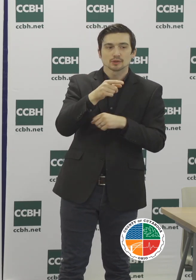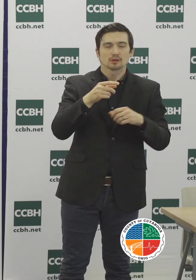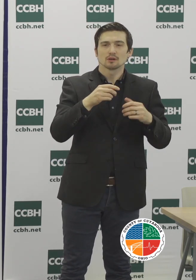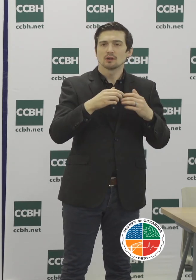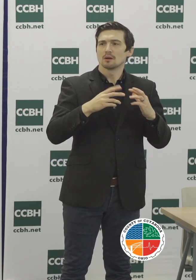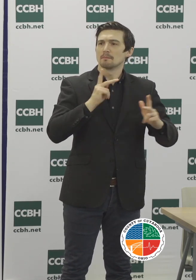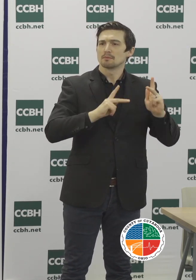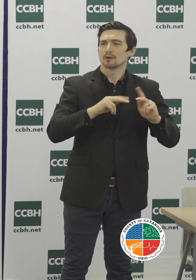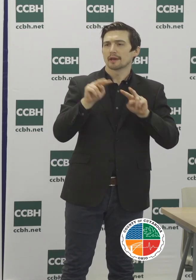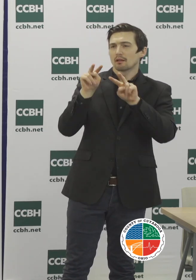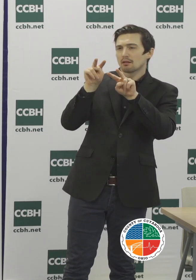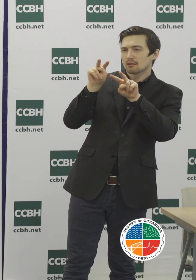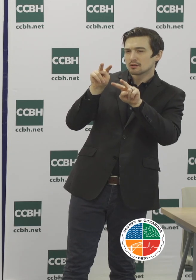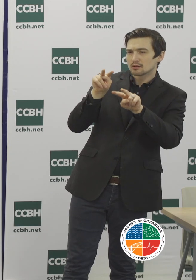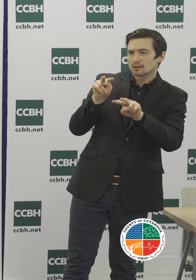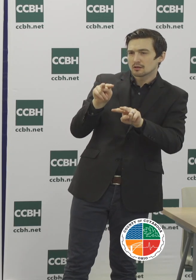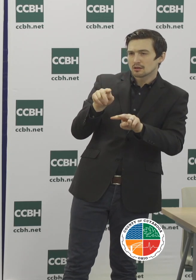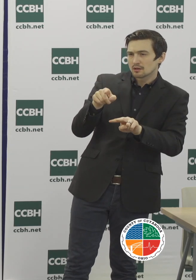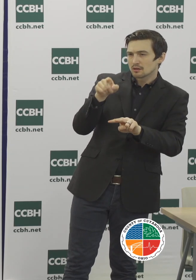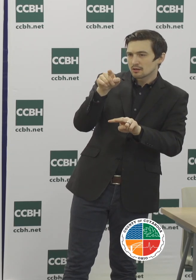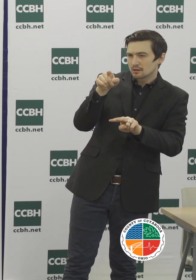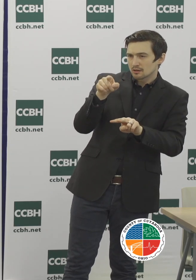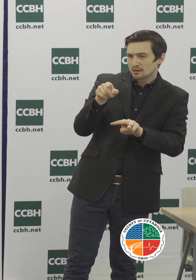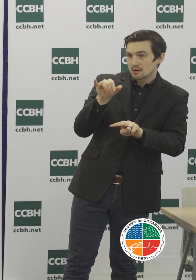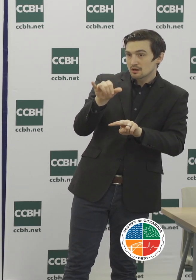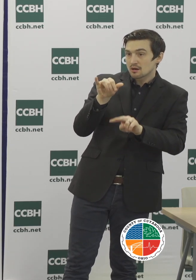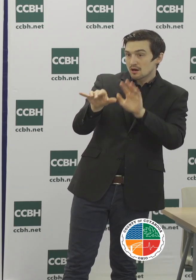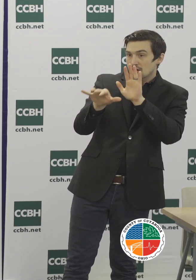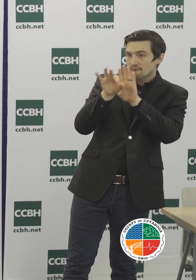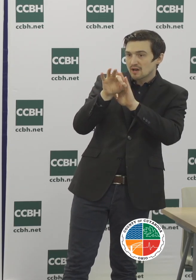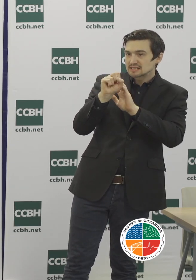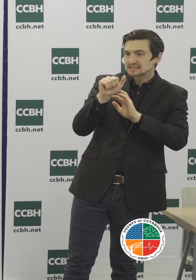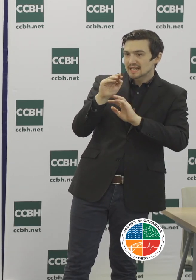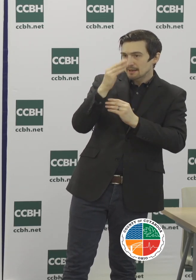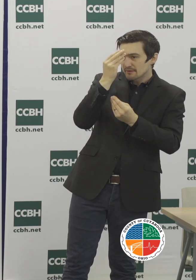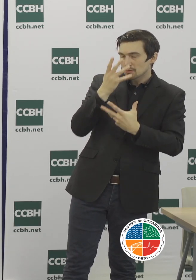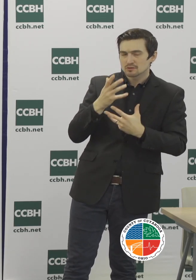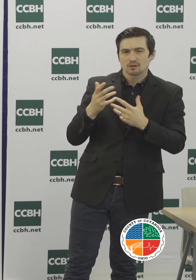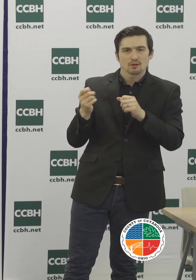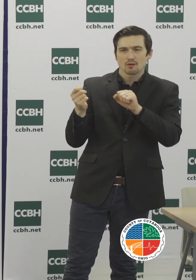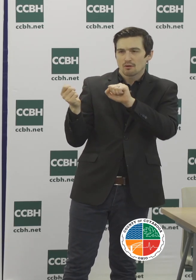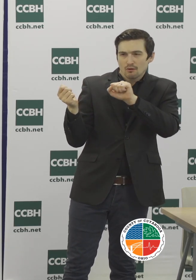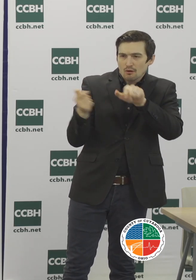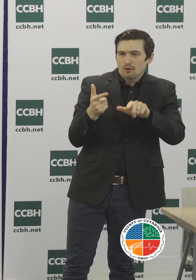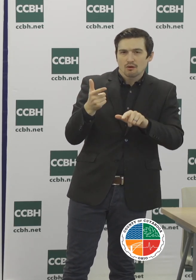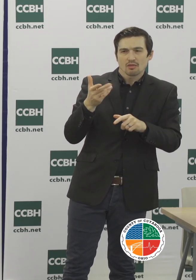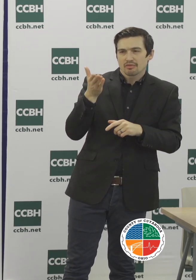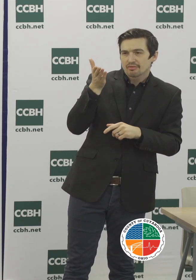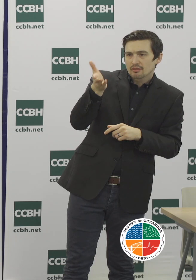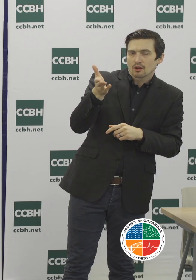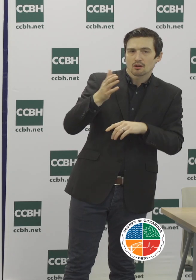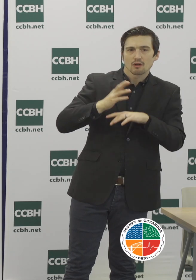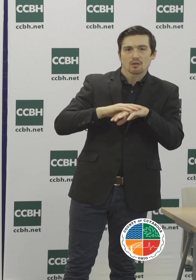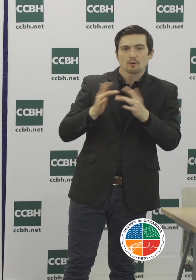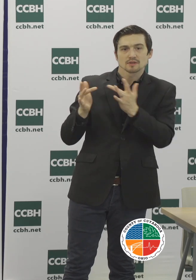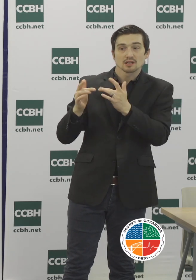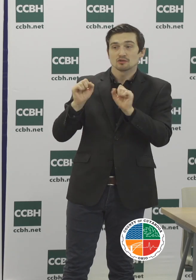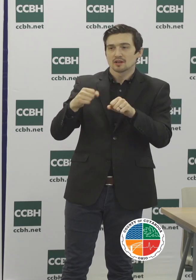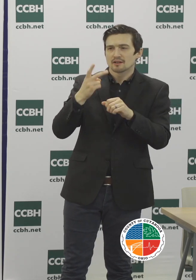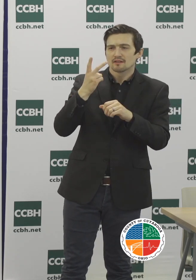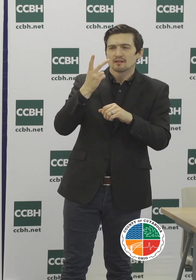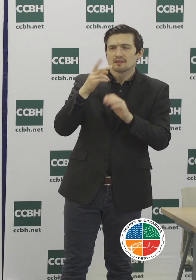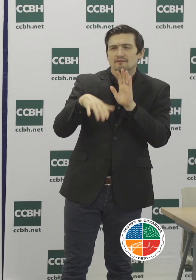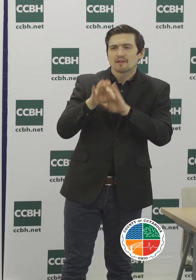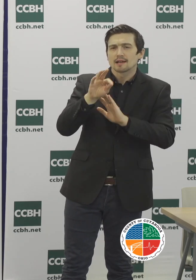and others to find information about scams, all kinds of scams, all in one place. Residents will find tips on